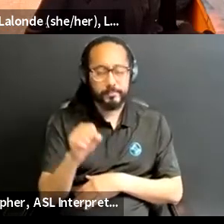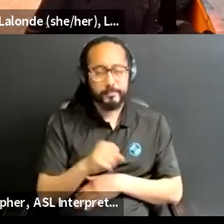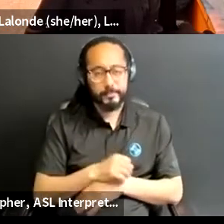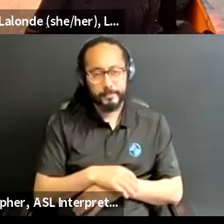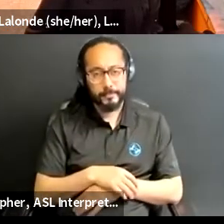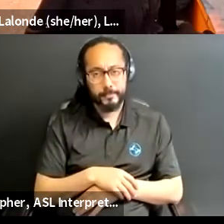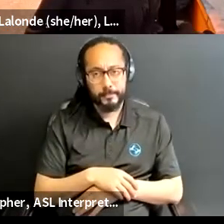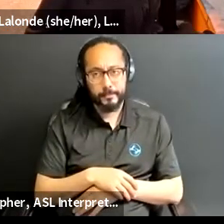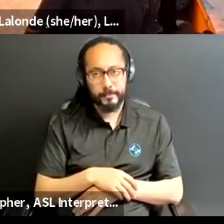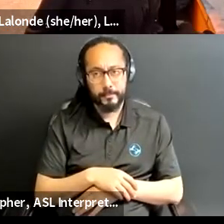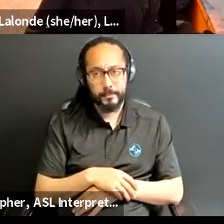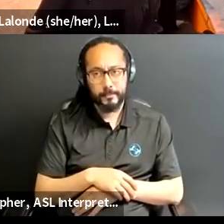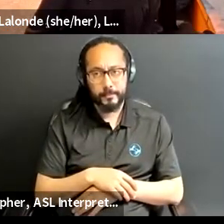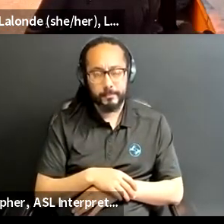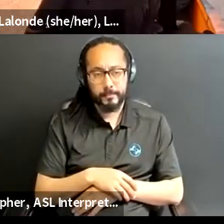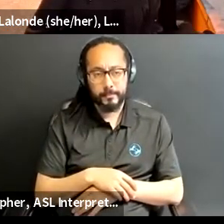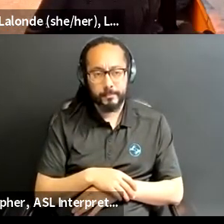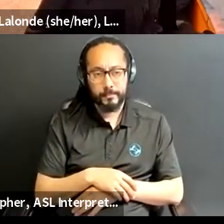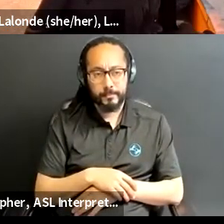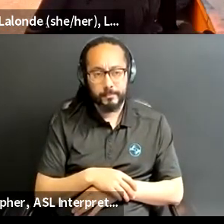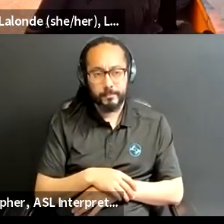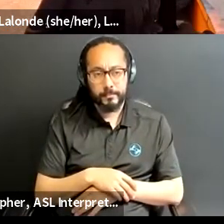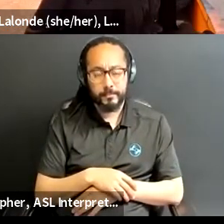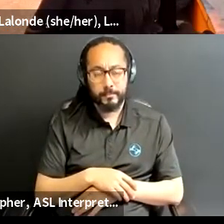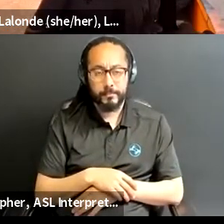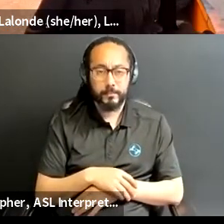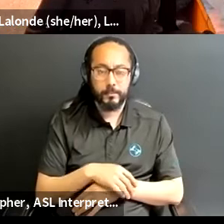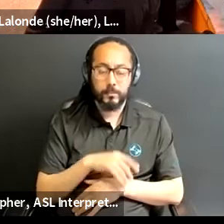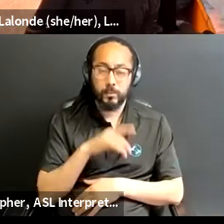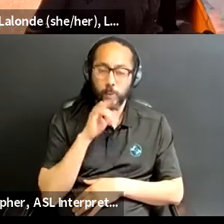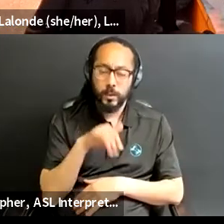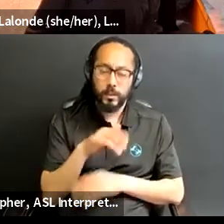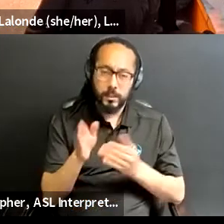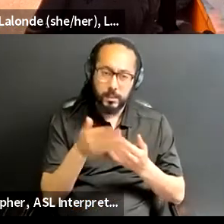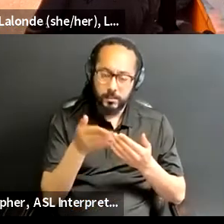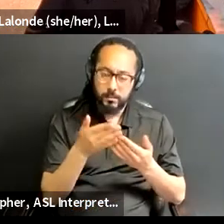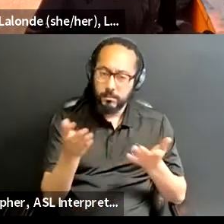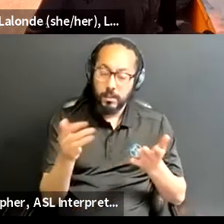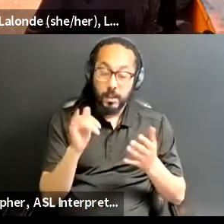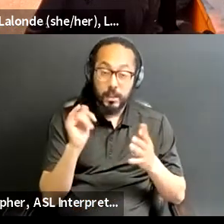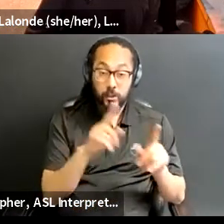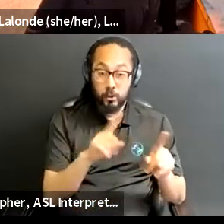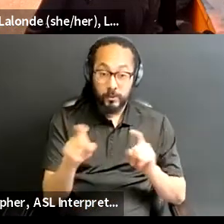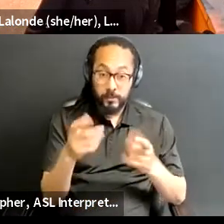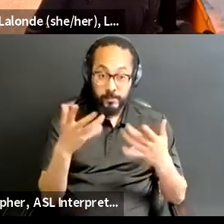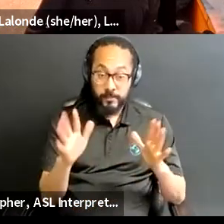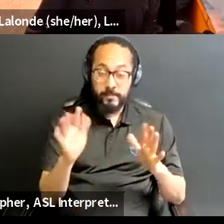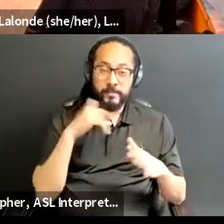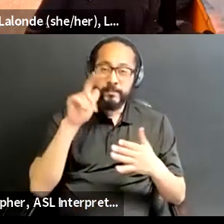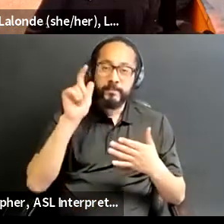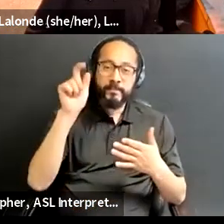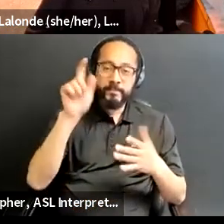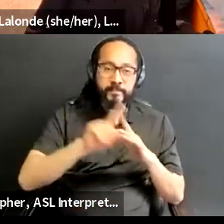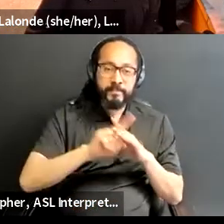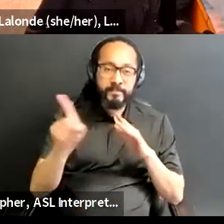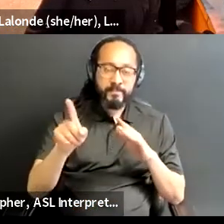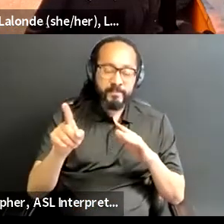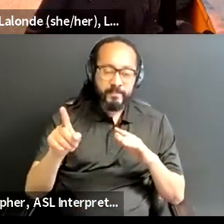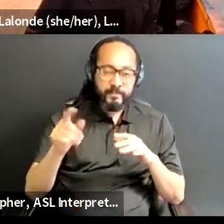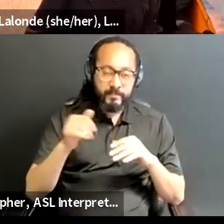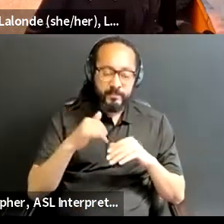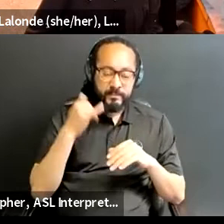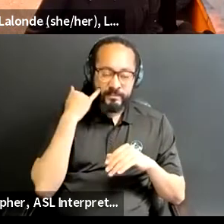It's a fairly easy thing to do, and most surveys will have an exit link at the top, essentially, so that you can navigate away from the